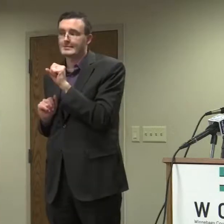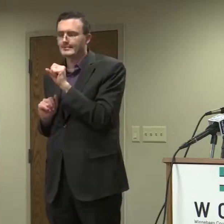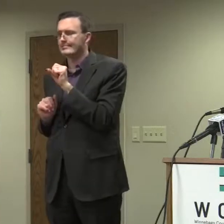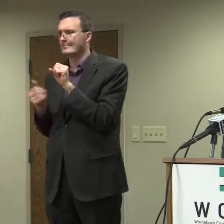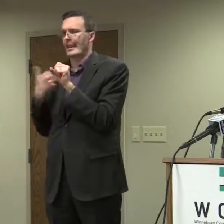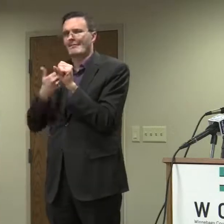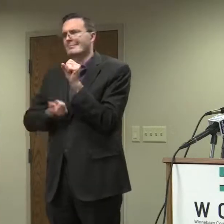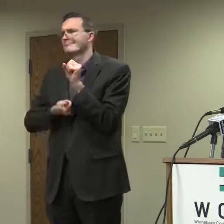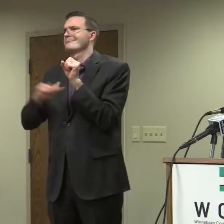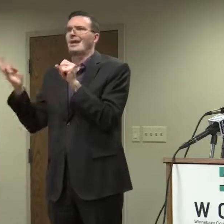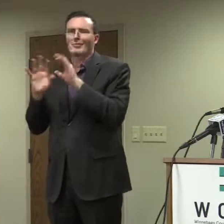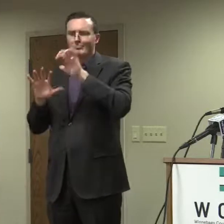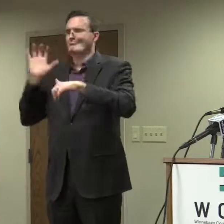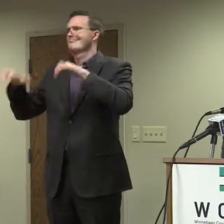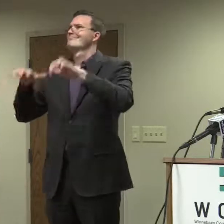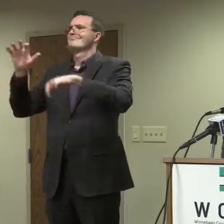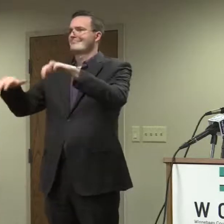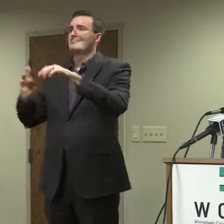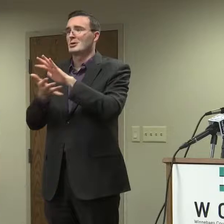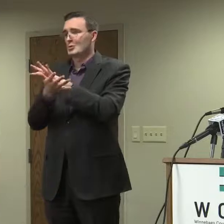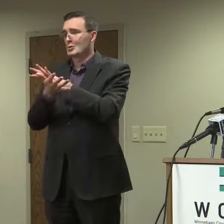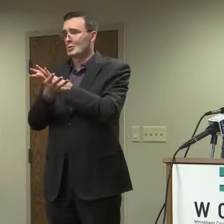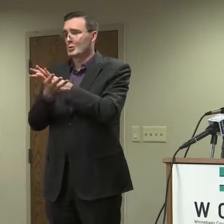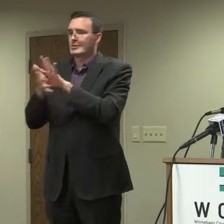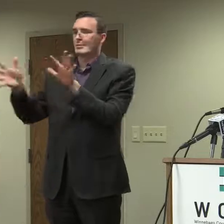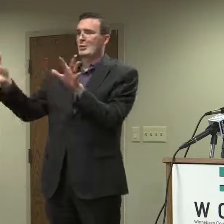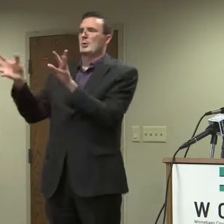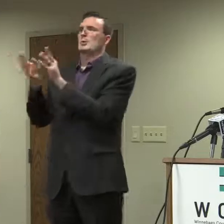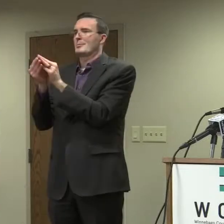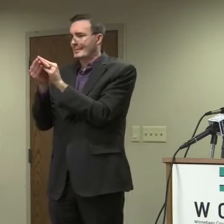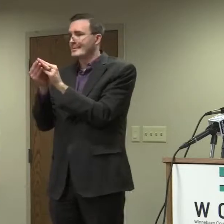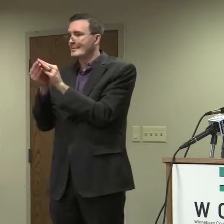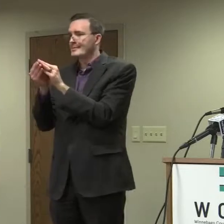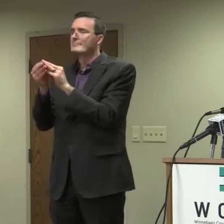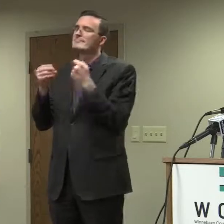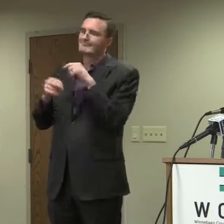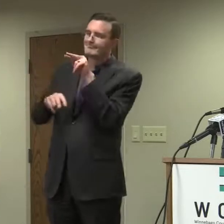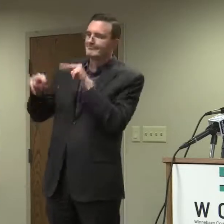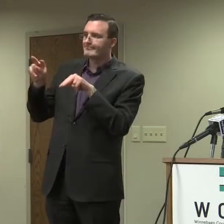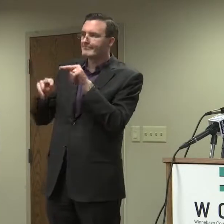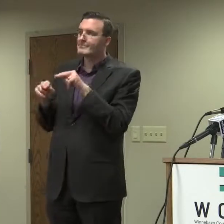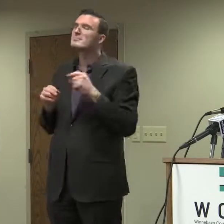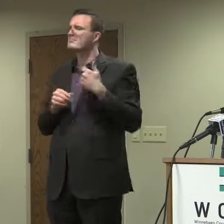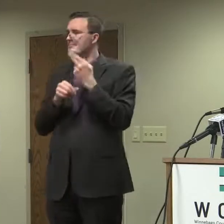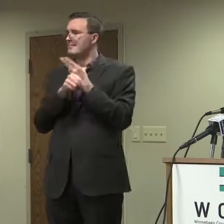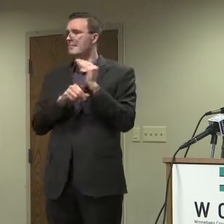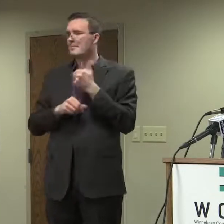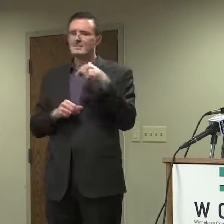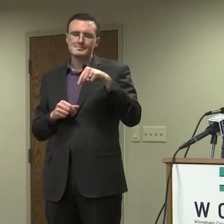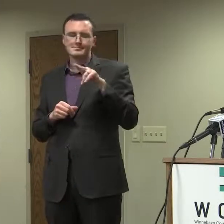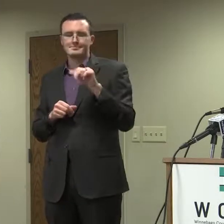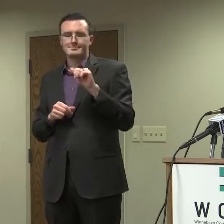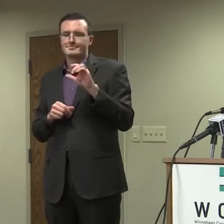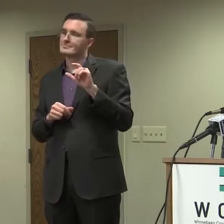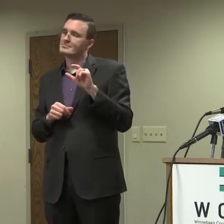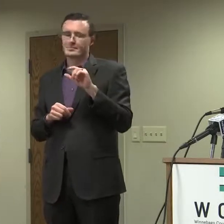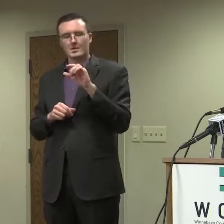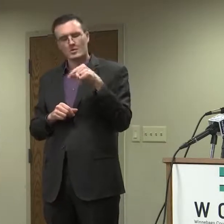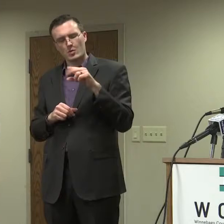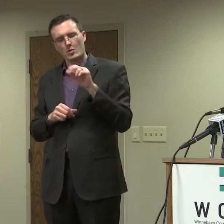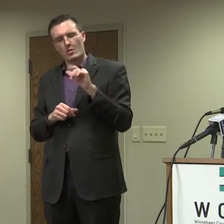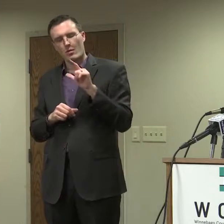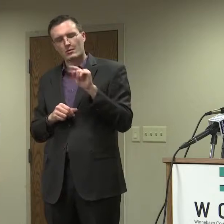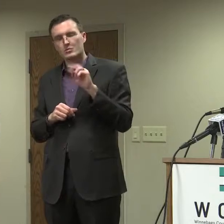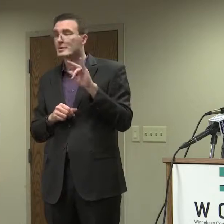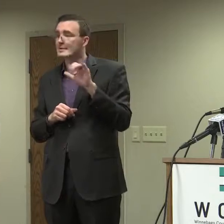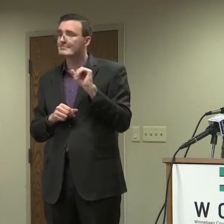locations, right? So they're pulling together their schools. We're determining, we do use our Qualtrics in the registration system when they are given a code, so we can